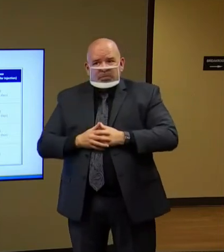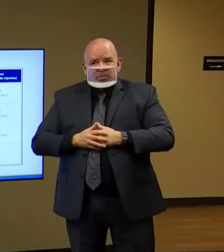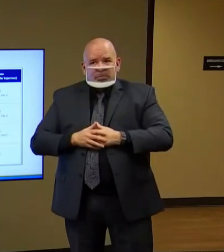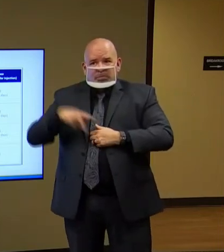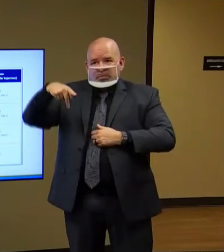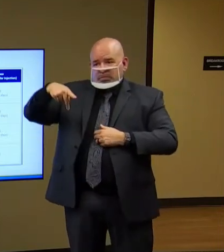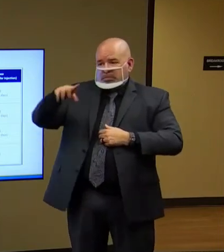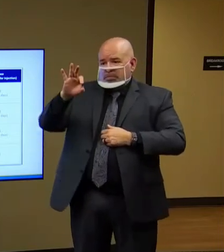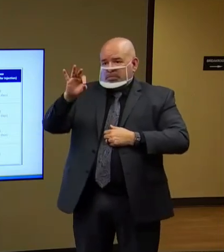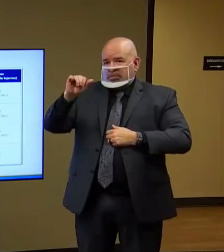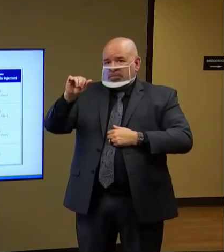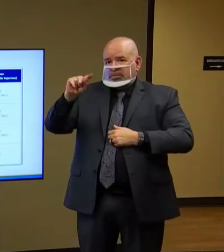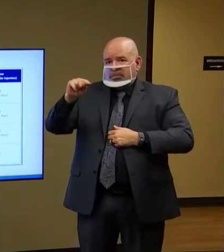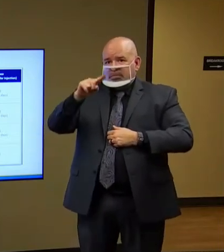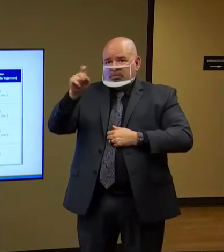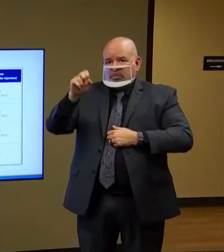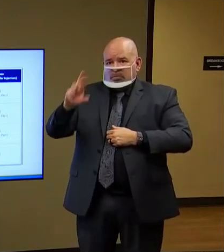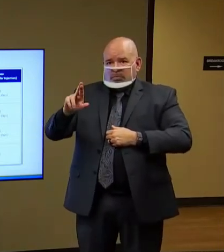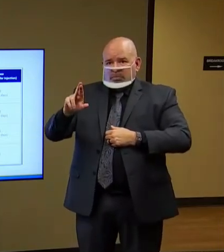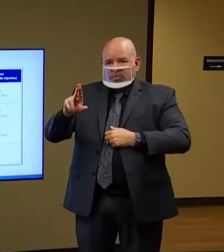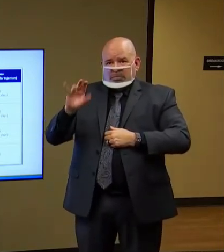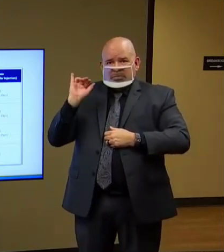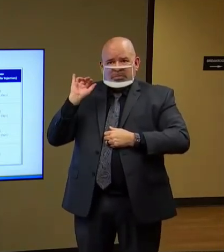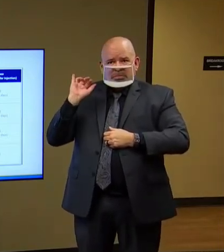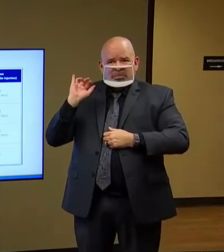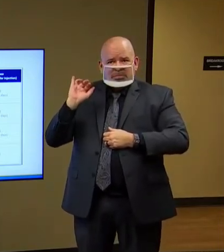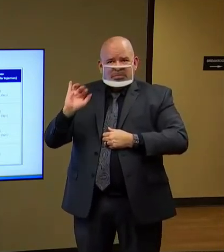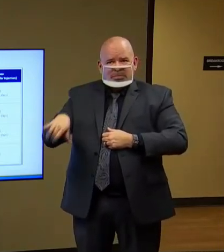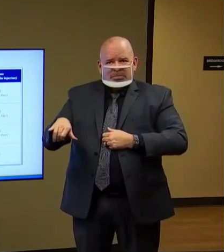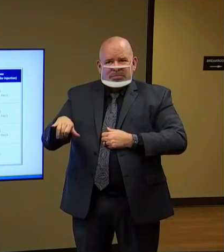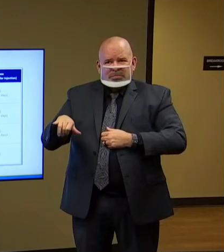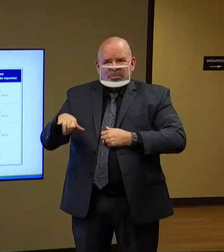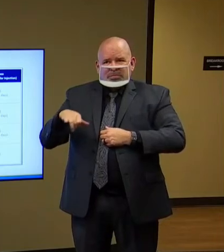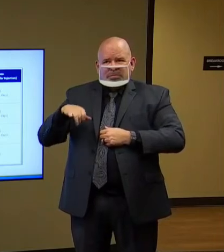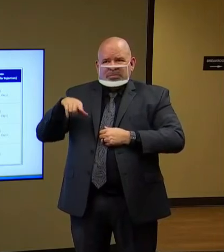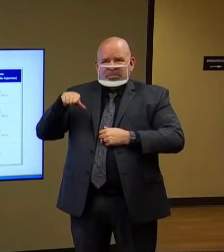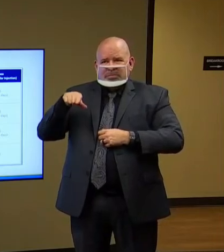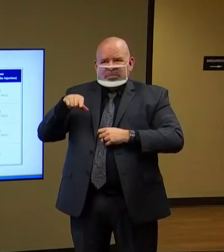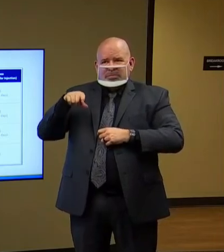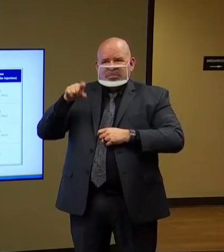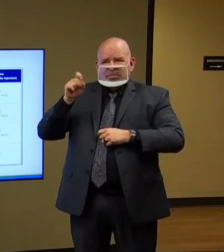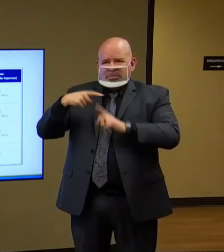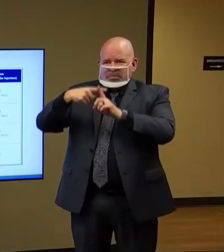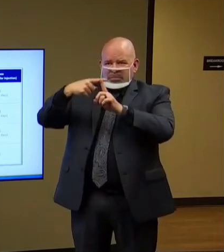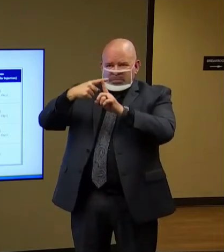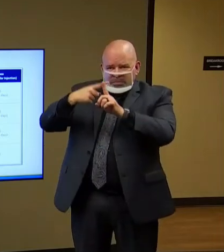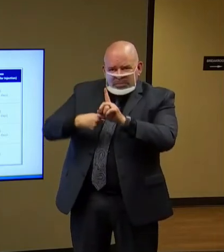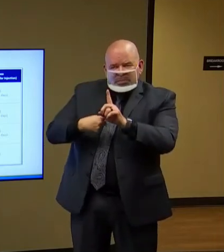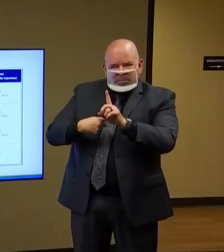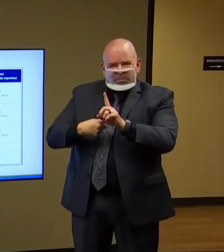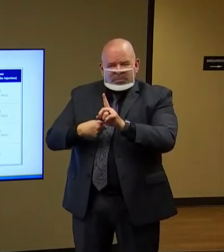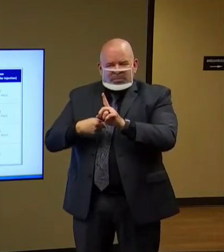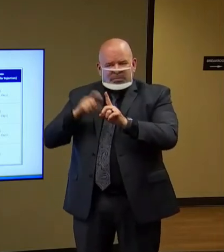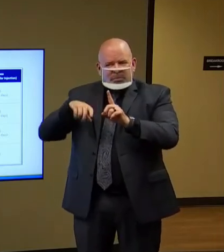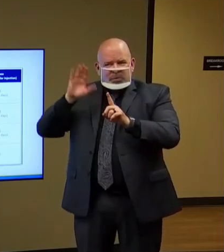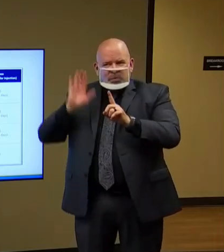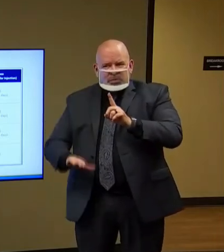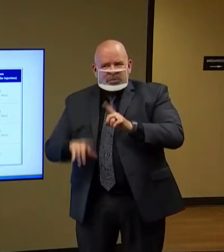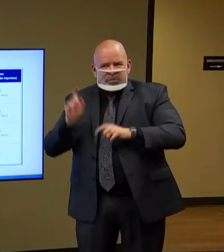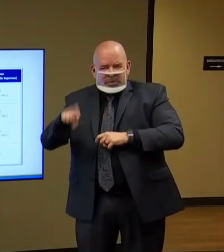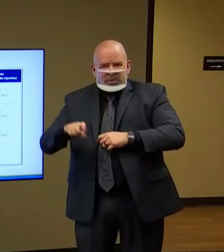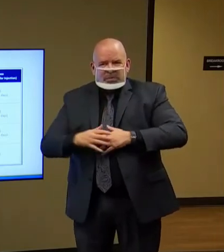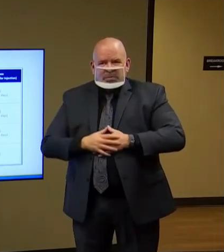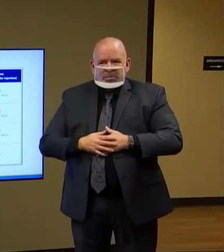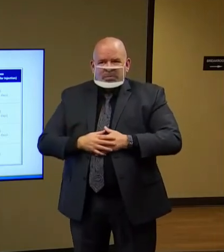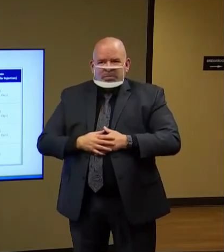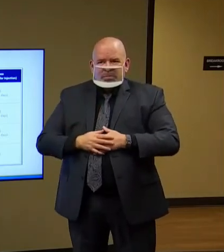ultra-low freezers. The dosage is a 2-dose regimen at 0 and 21 days. The Moderna vaccine was just approved